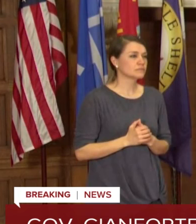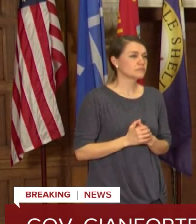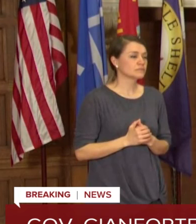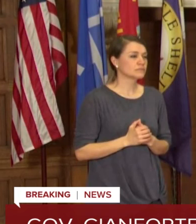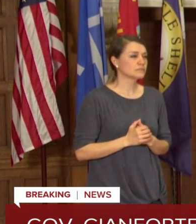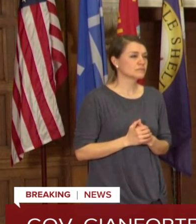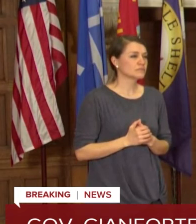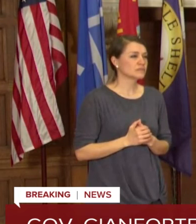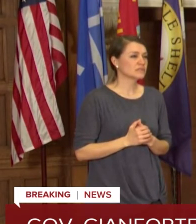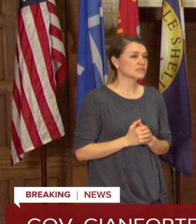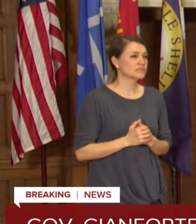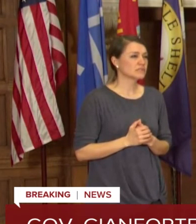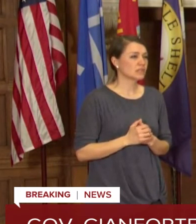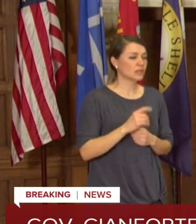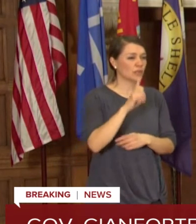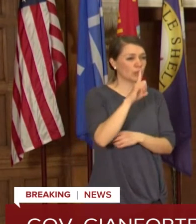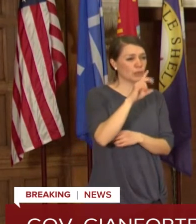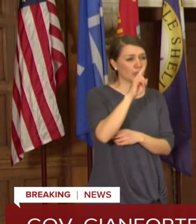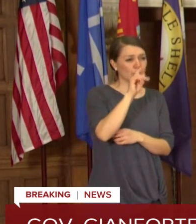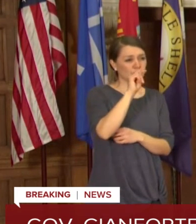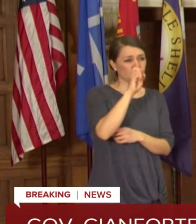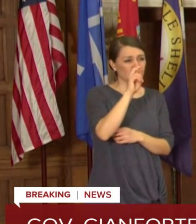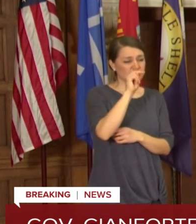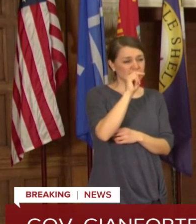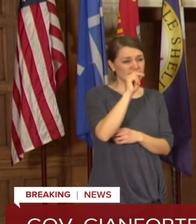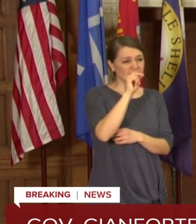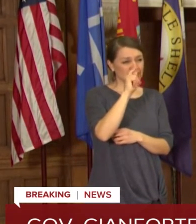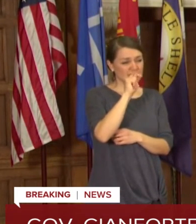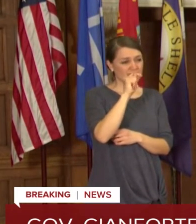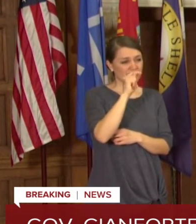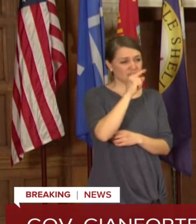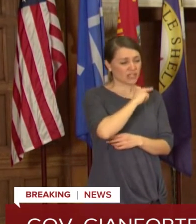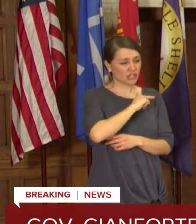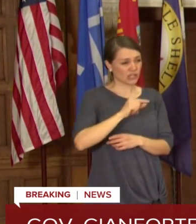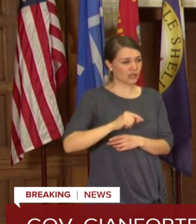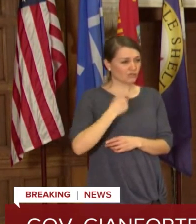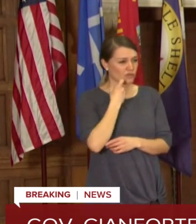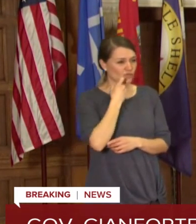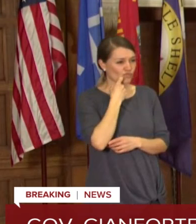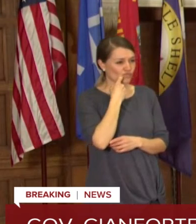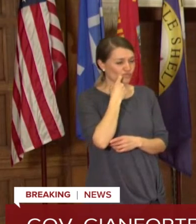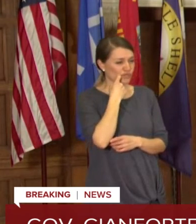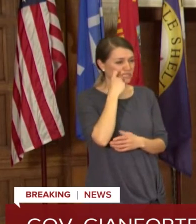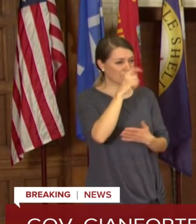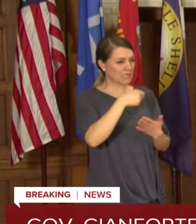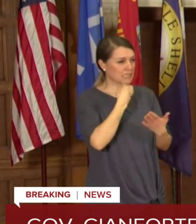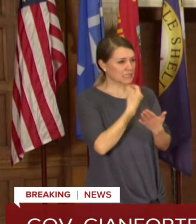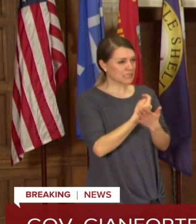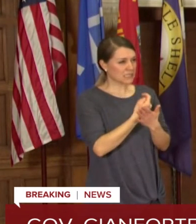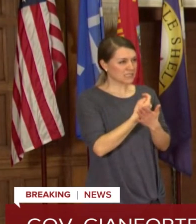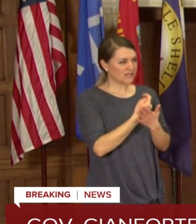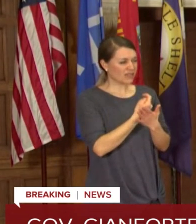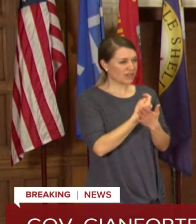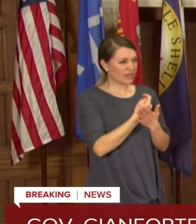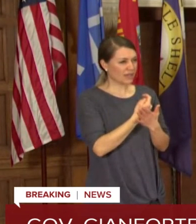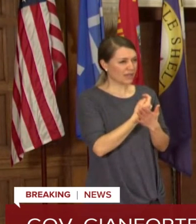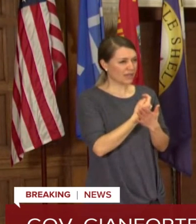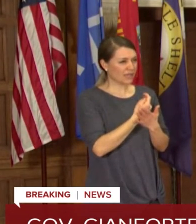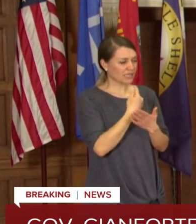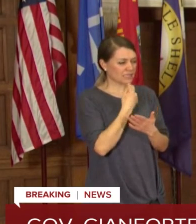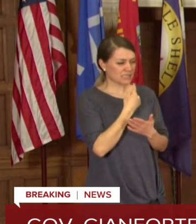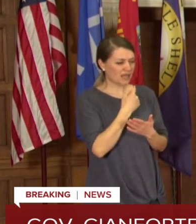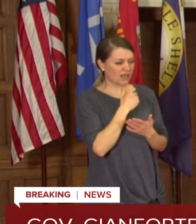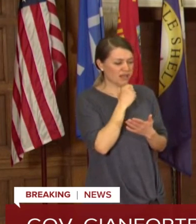in support of the Religious Freedom Restoration Act policy that a few years back you had said that you didn't believe was necessary. I'm curious